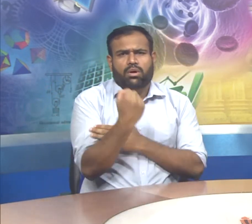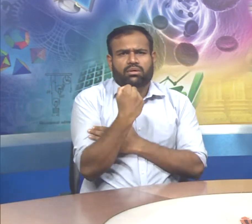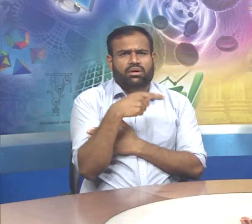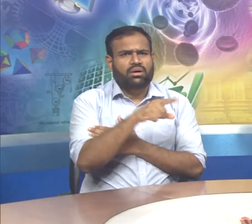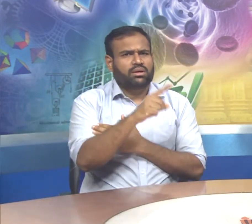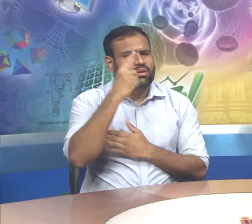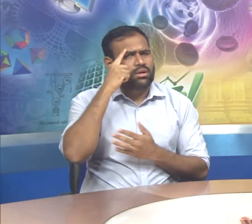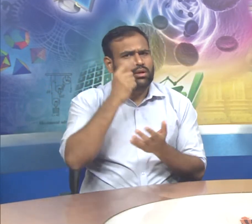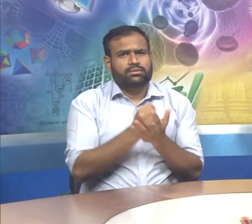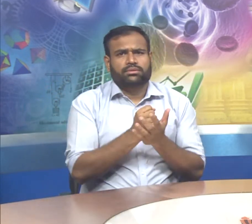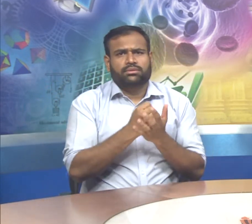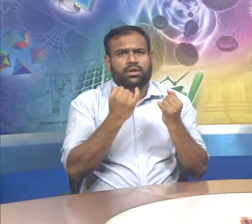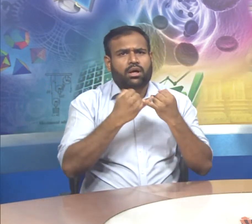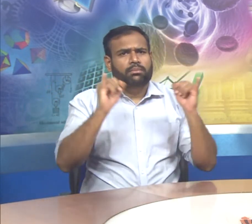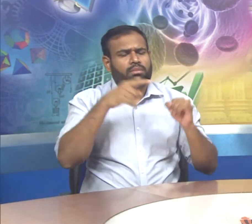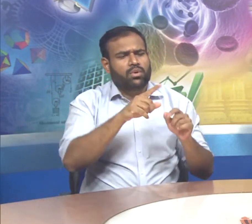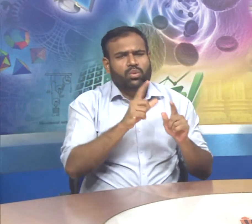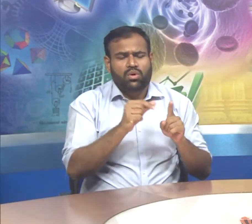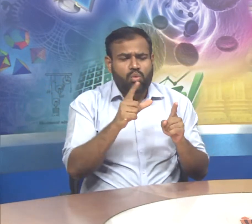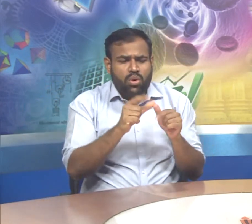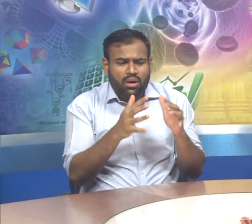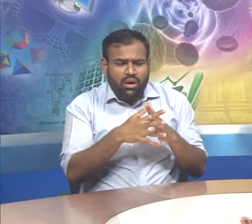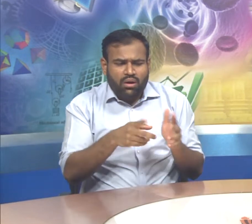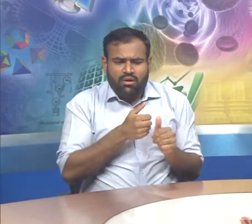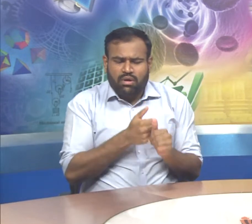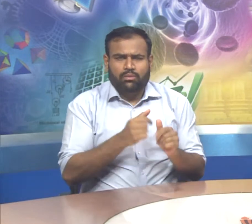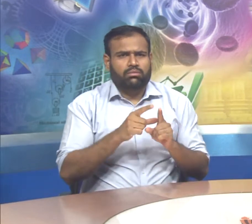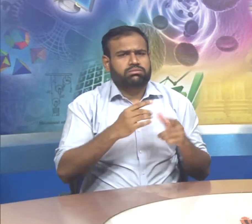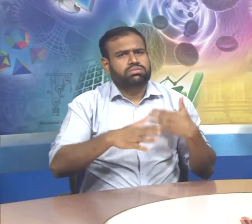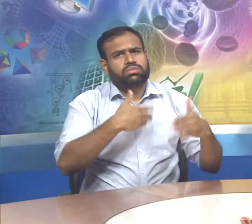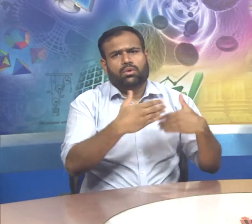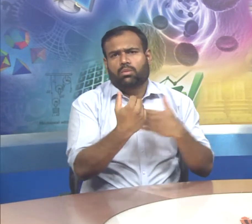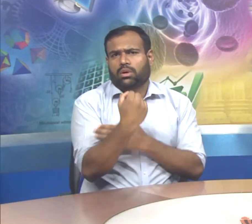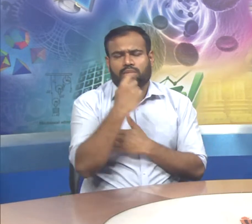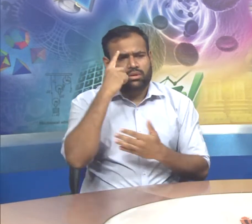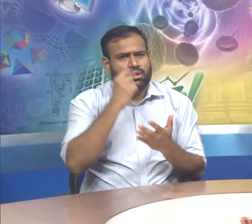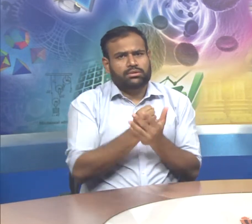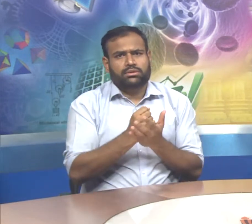the executive cannot arbitrarily remove them.